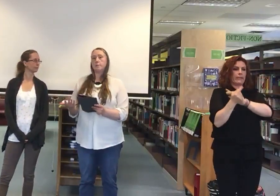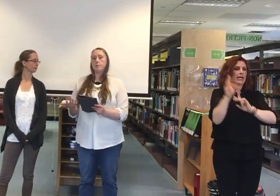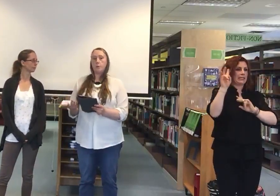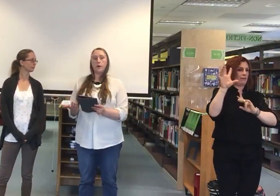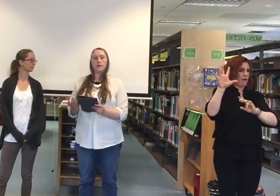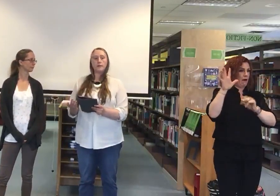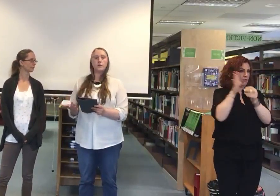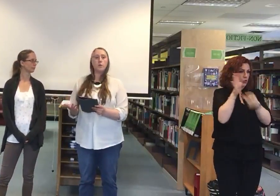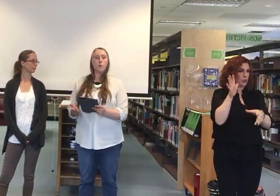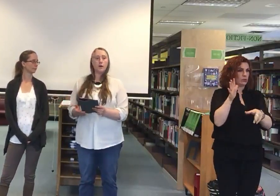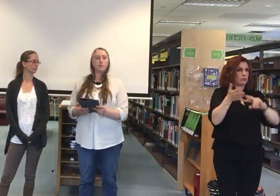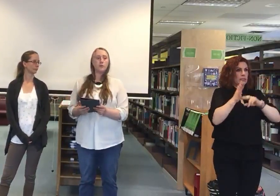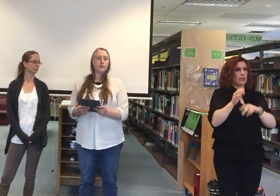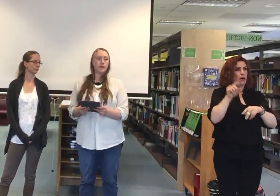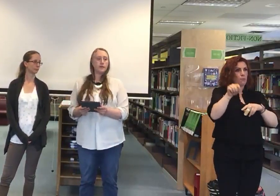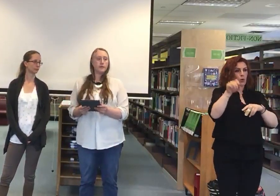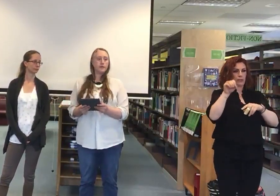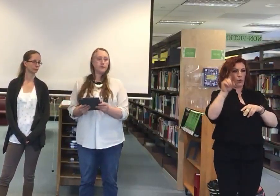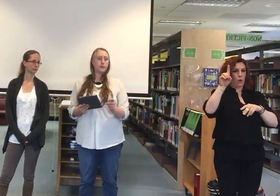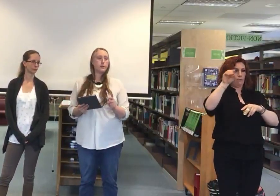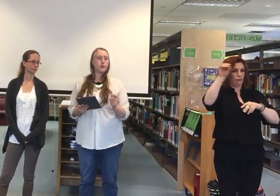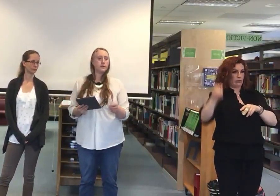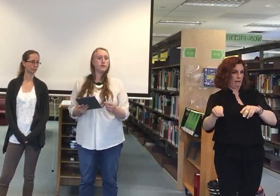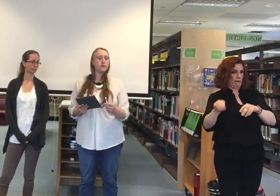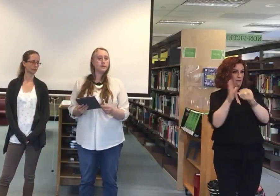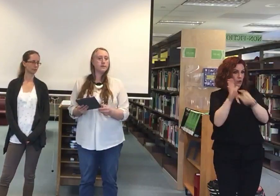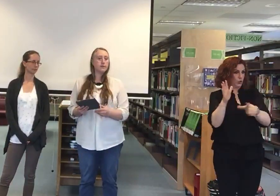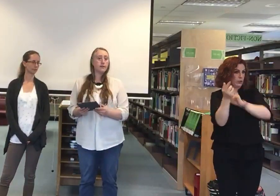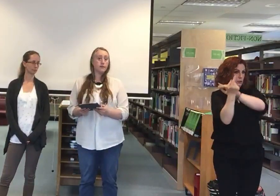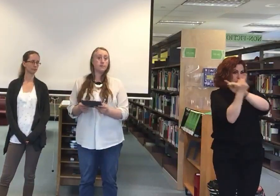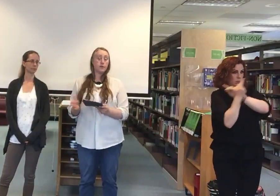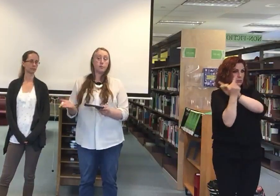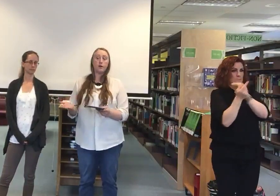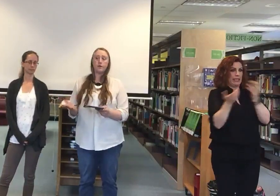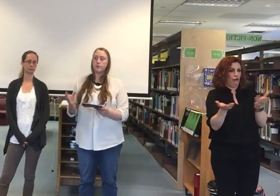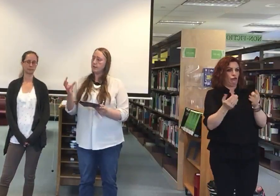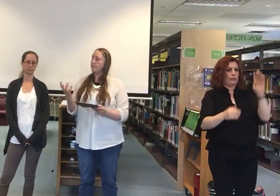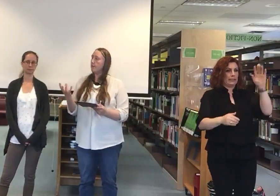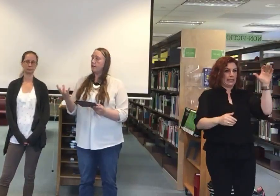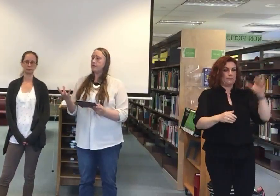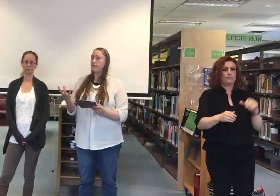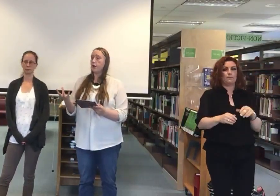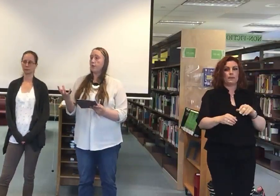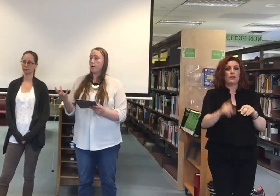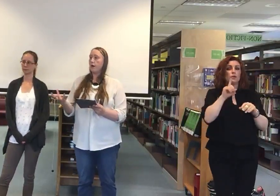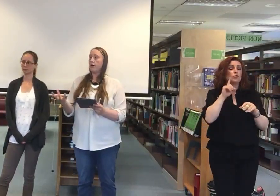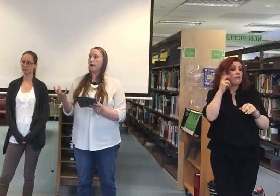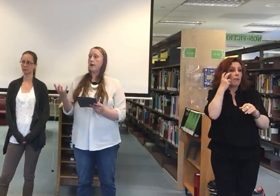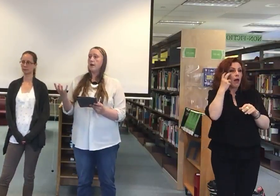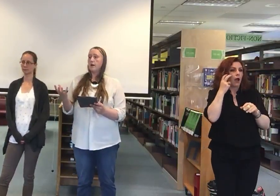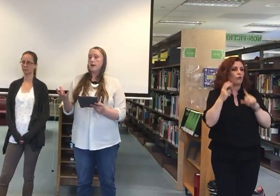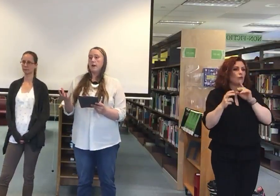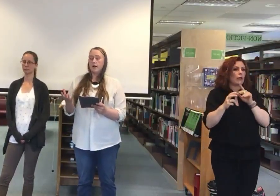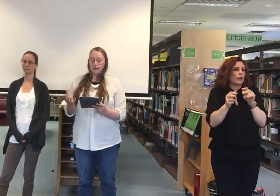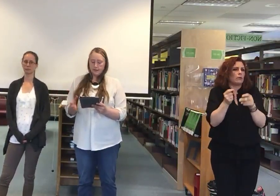we see 0.01% of students in the province. So deafblindness is a very